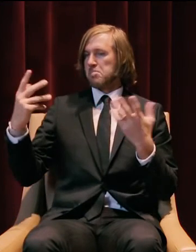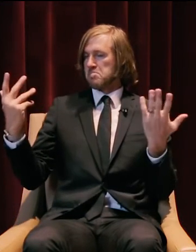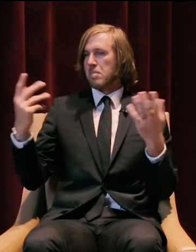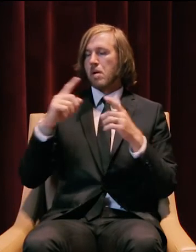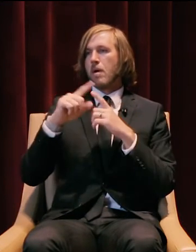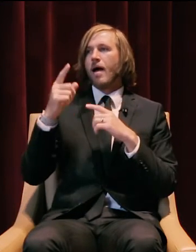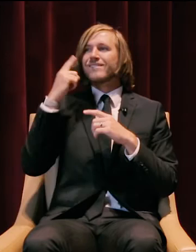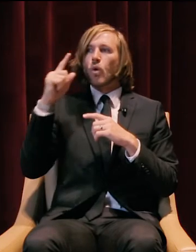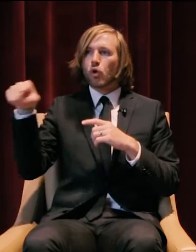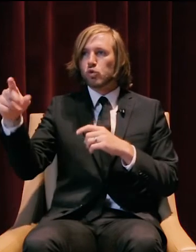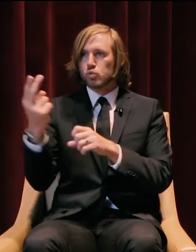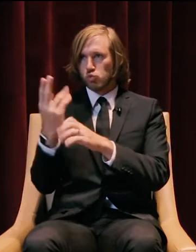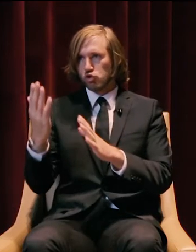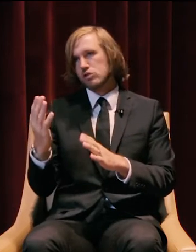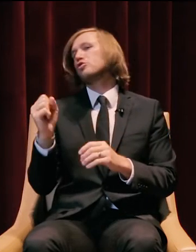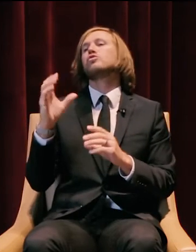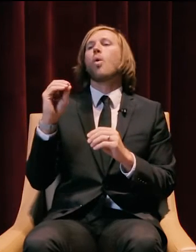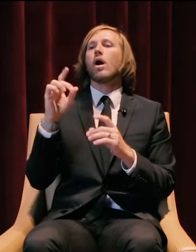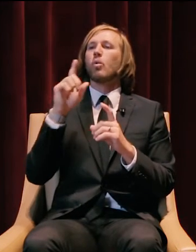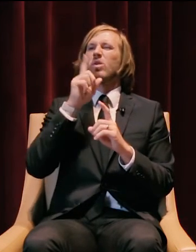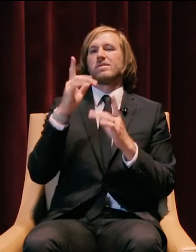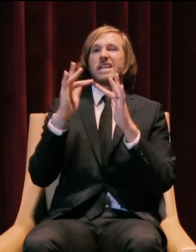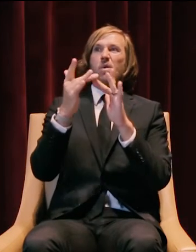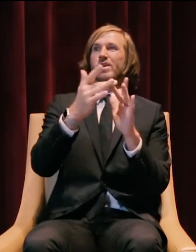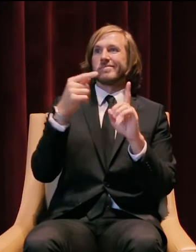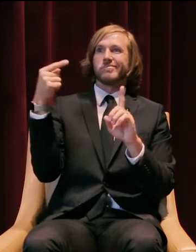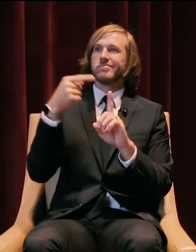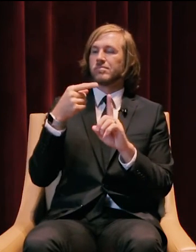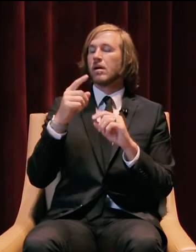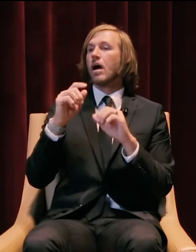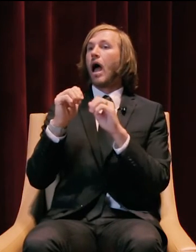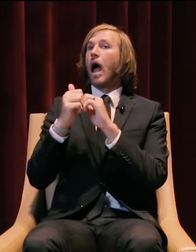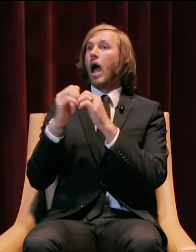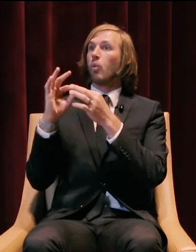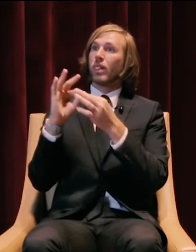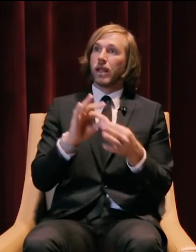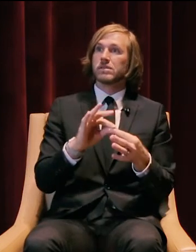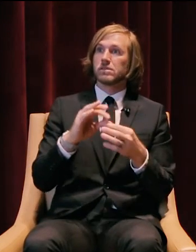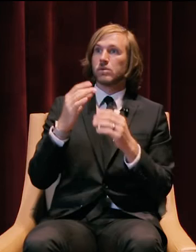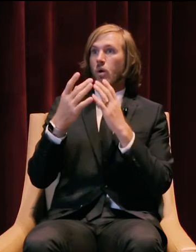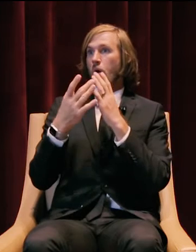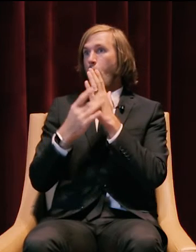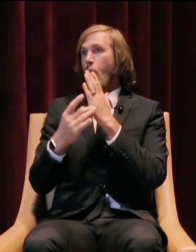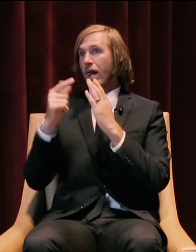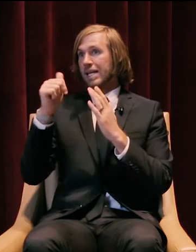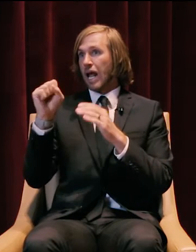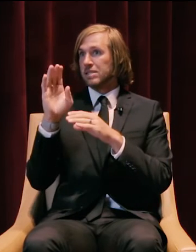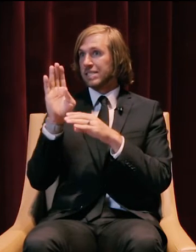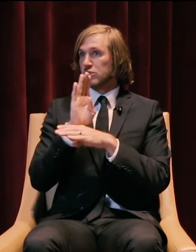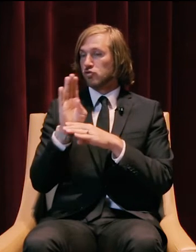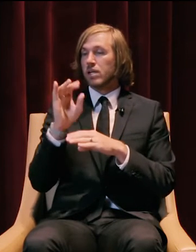just for the users. So it's just networking. Now, back to how it relates to the oil and gas